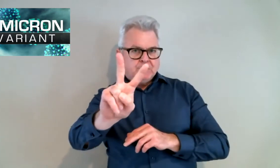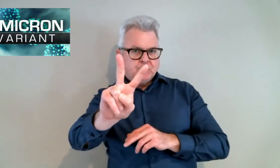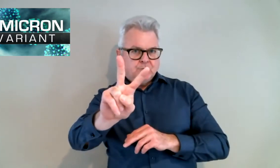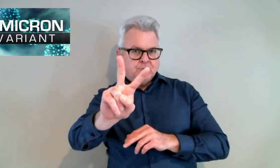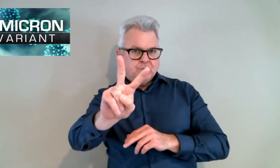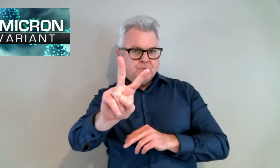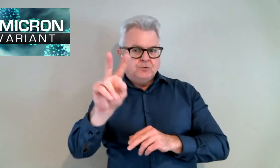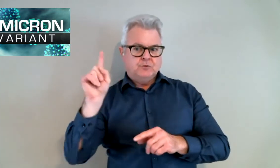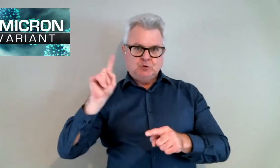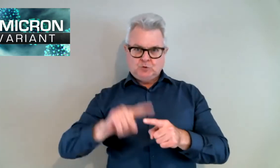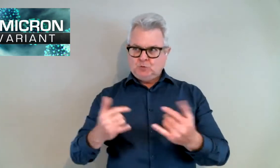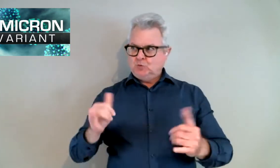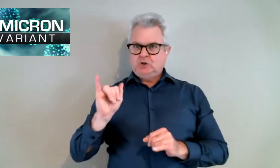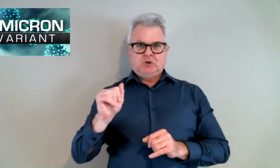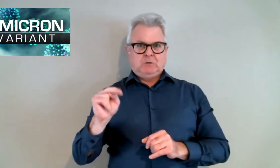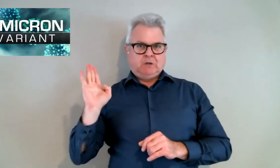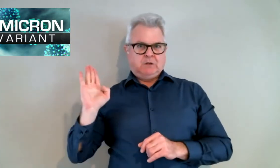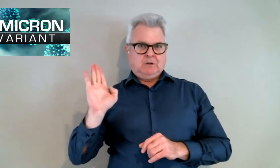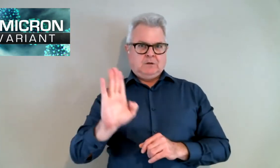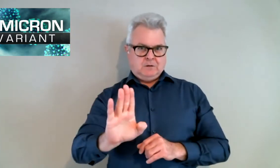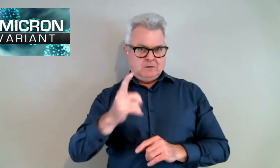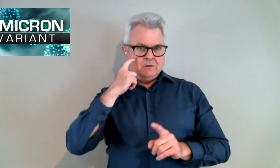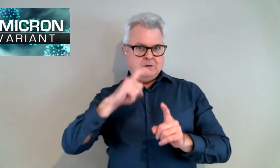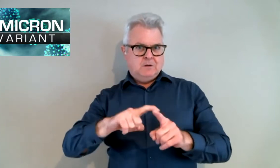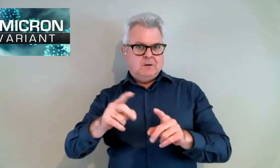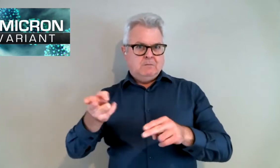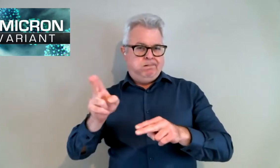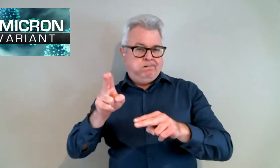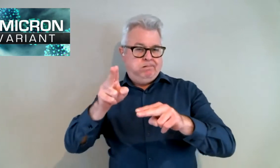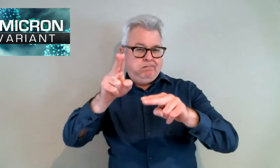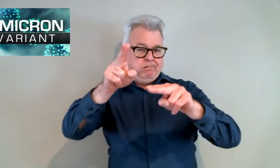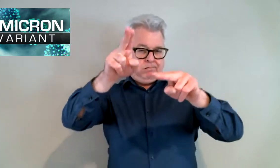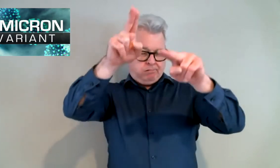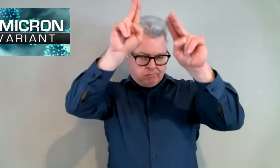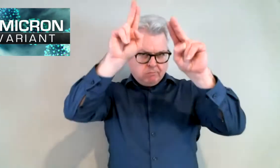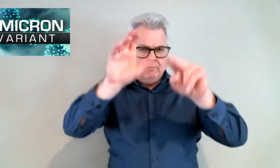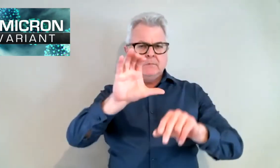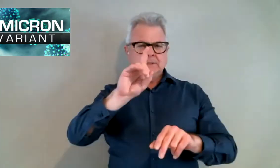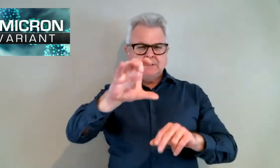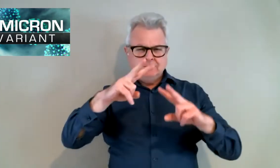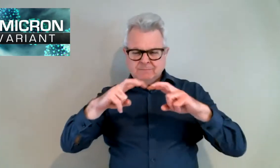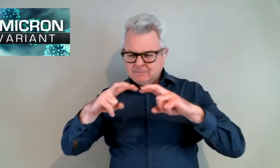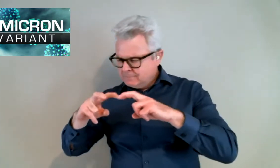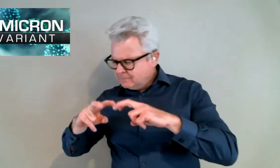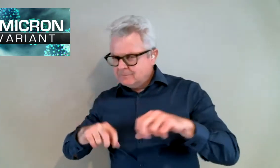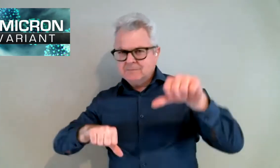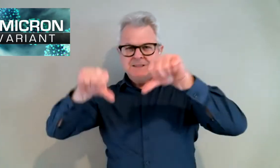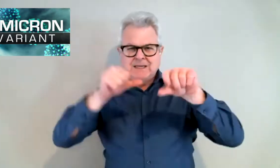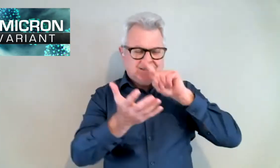just came on the scene previously in November to now, to the present. And since then, the numbers have